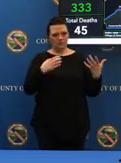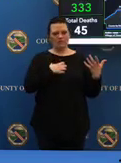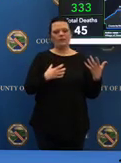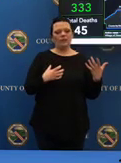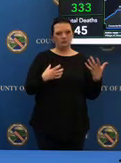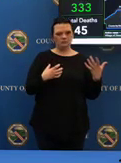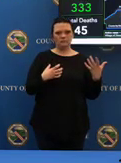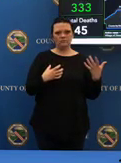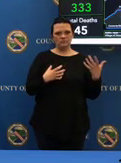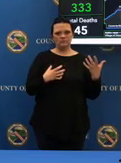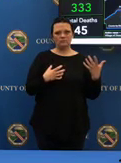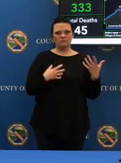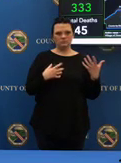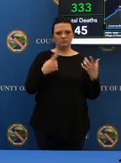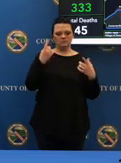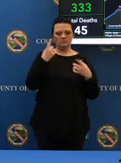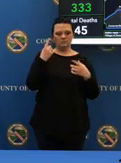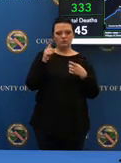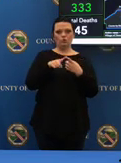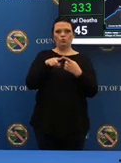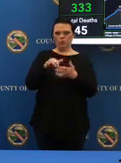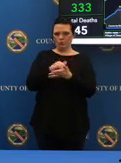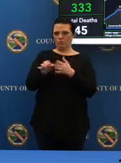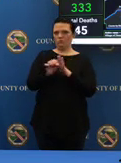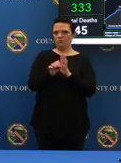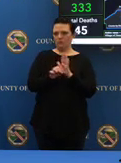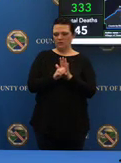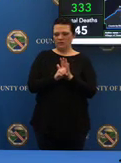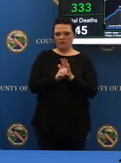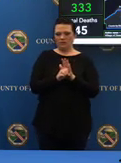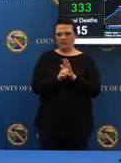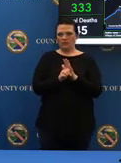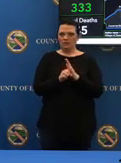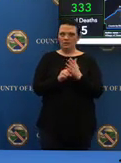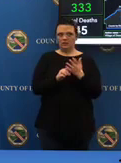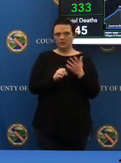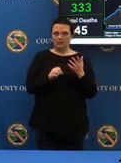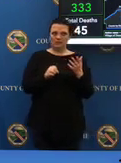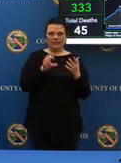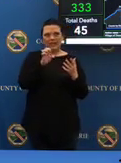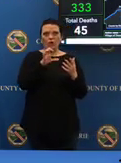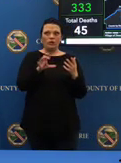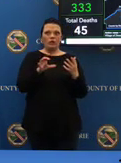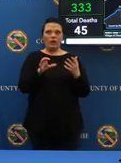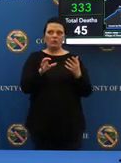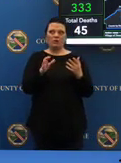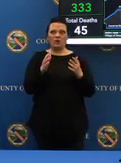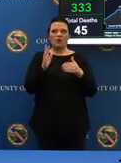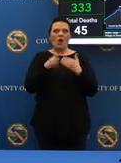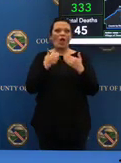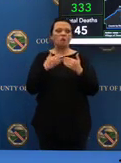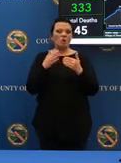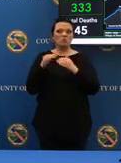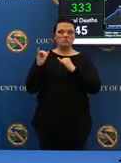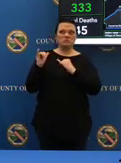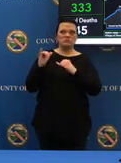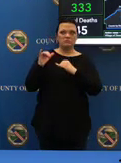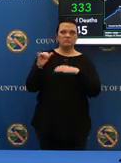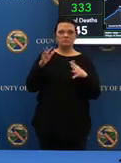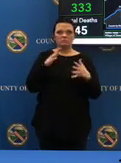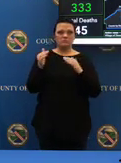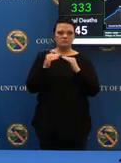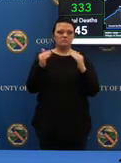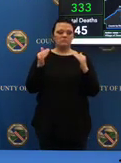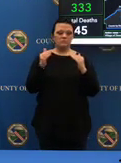complaints that have come in to New York State, and just as, I don't know about just as many, but we've received quite a few of them as well, and then we pass them on to the appropriate